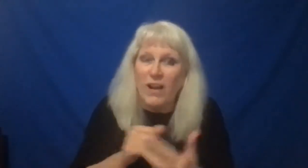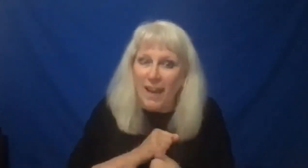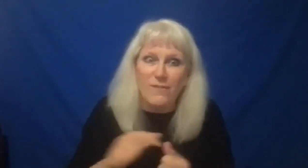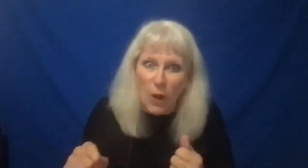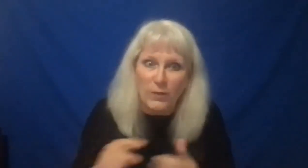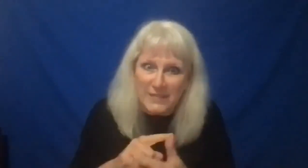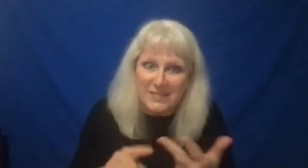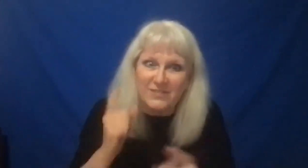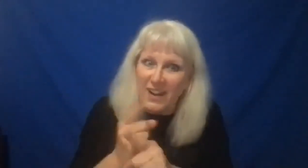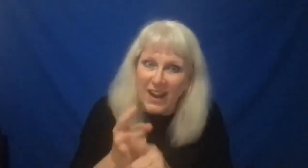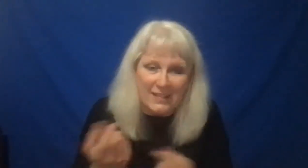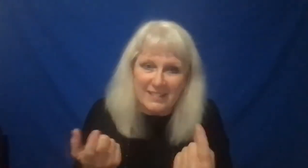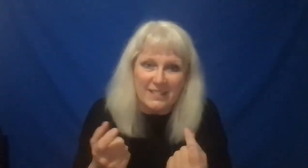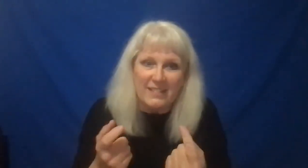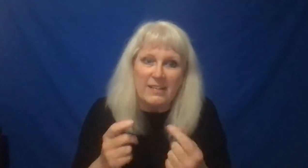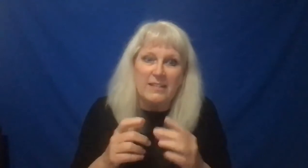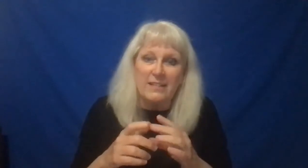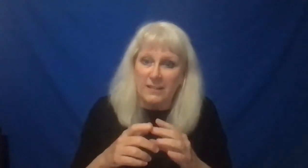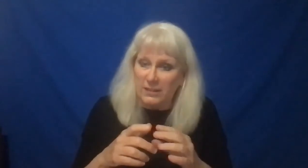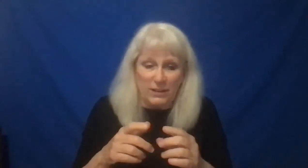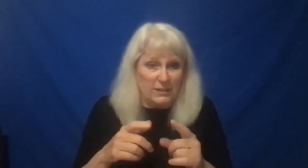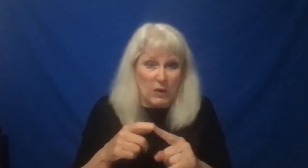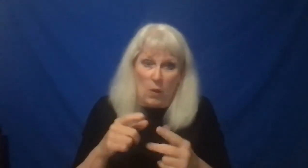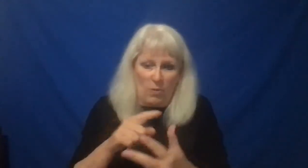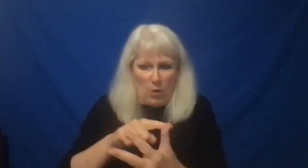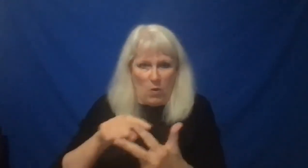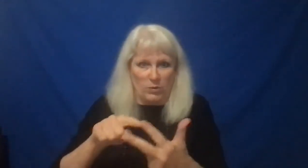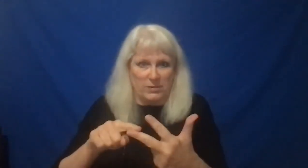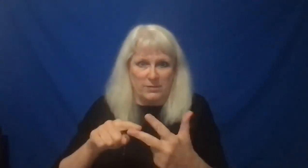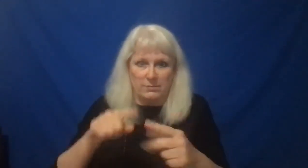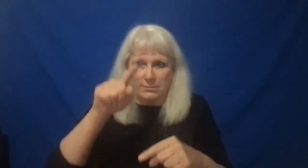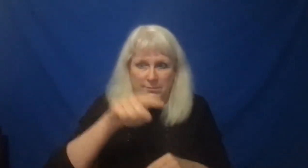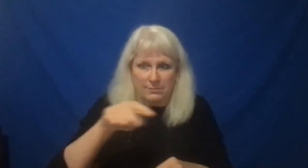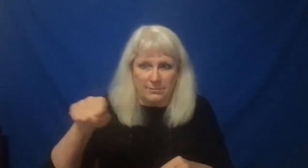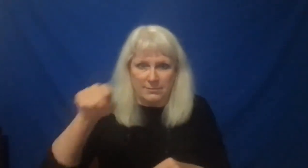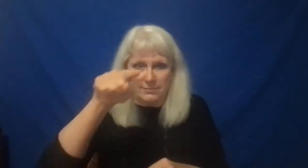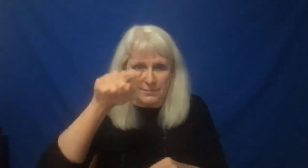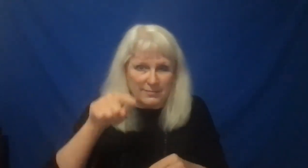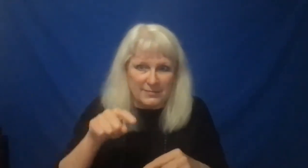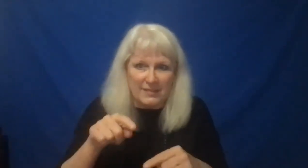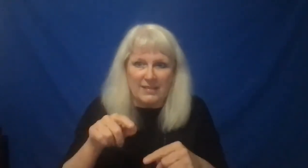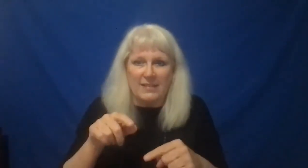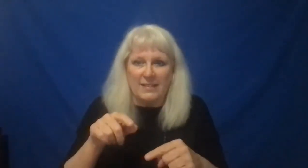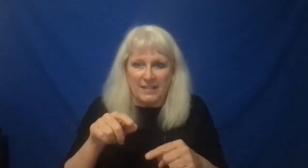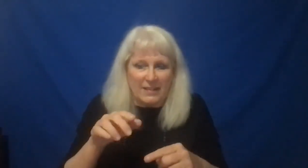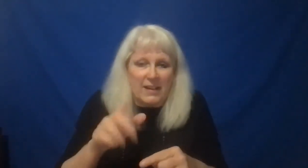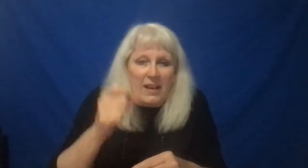legacies that probably would extend into what my definition of mourning would be, since I'm on the East Coast right